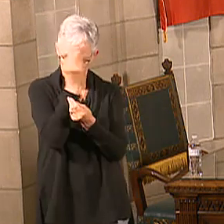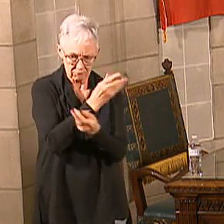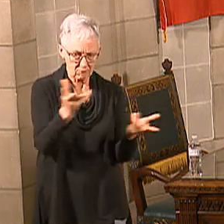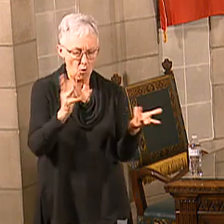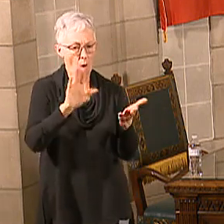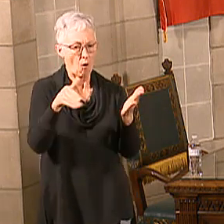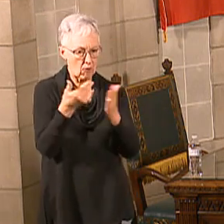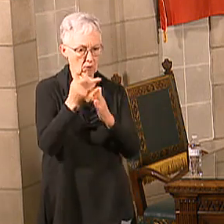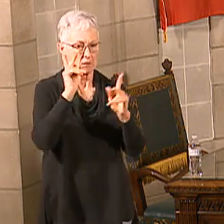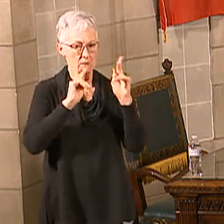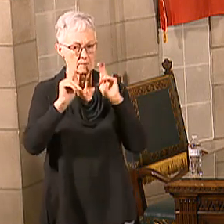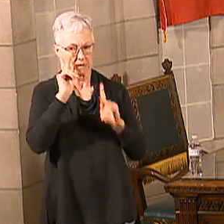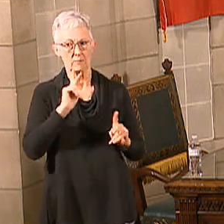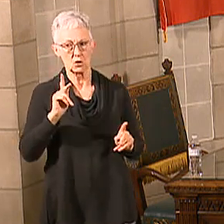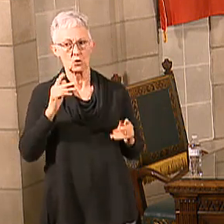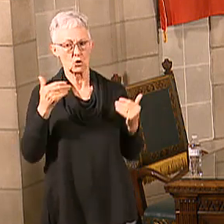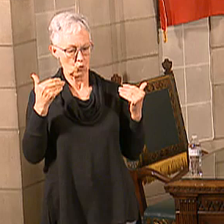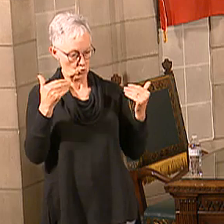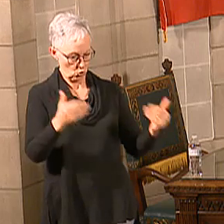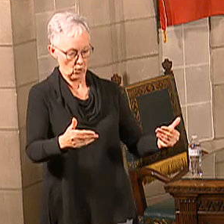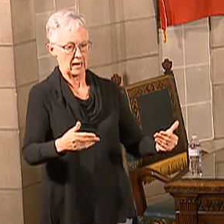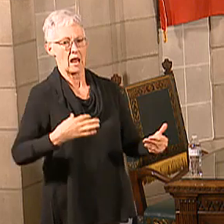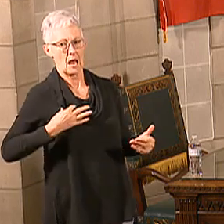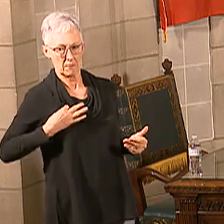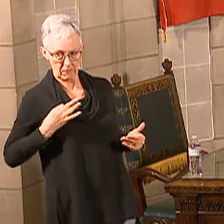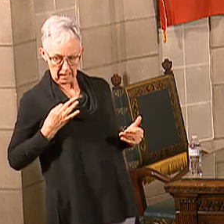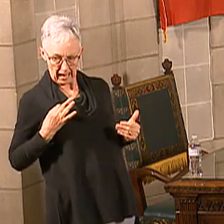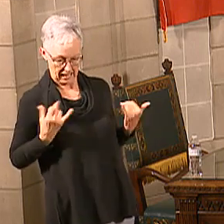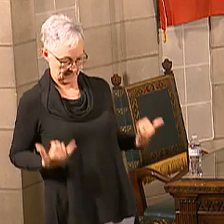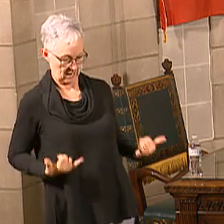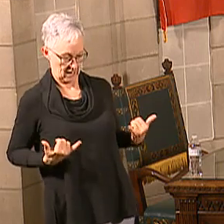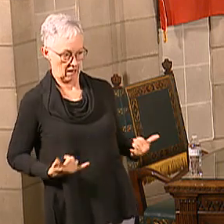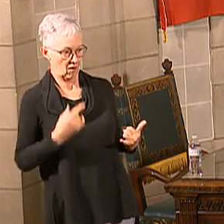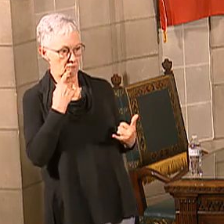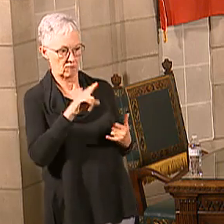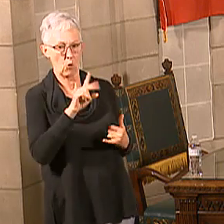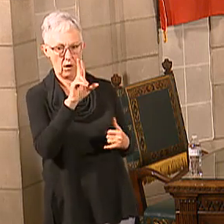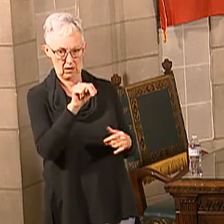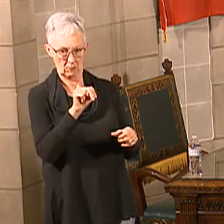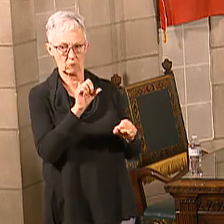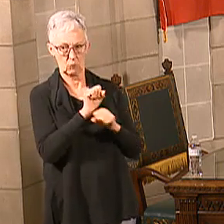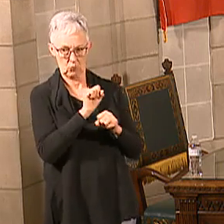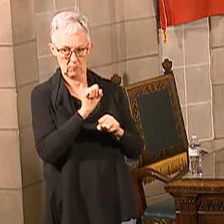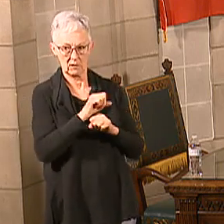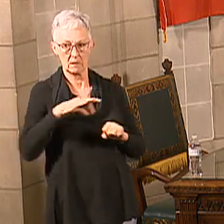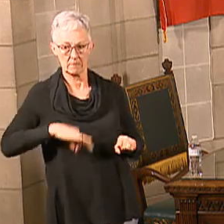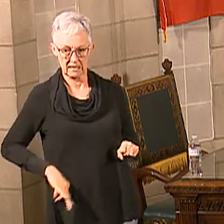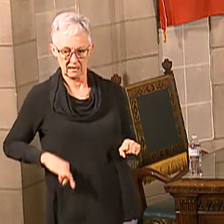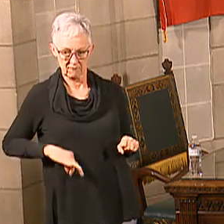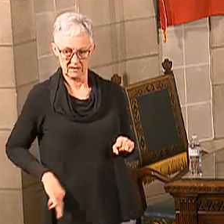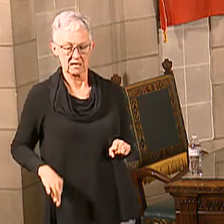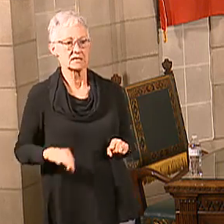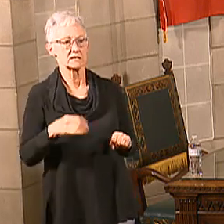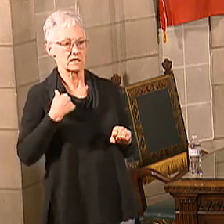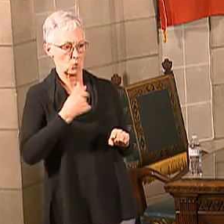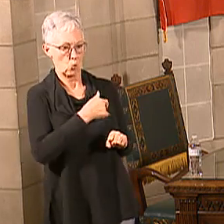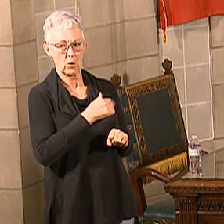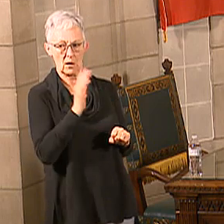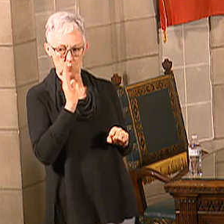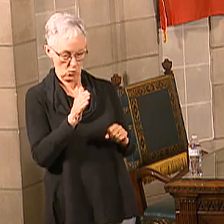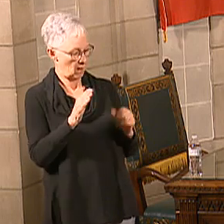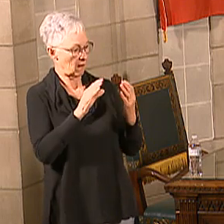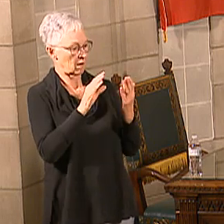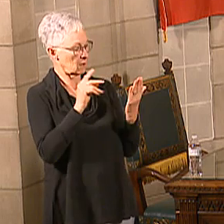regular unemployment benefits, and then if we have to catch up at a later date, we'll catch up your payment. You don't need to do anything. Just get